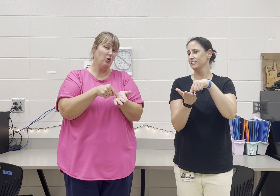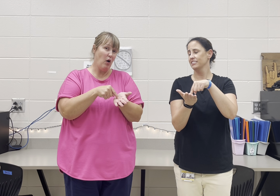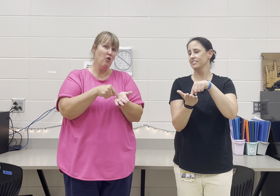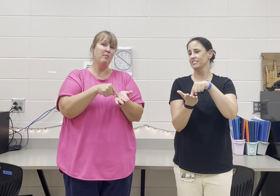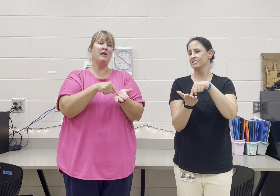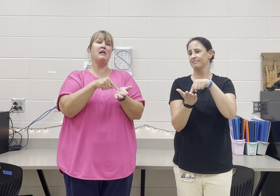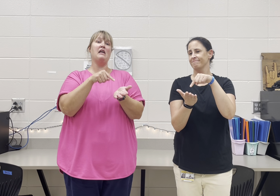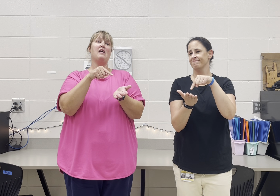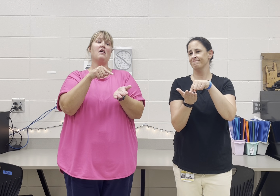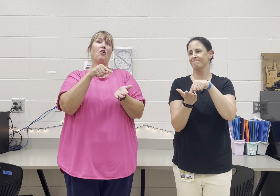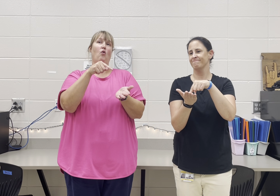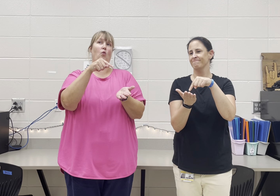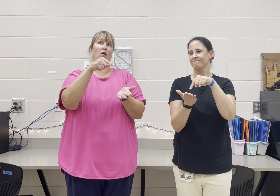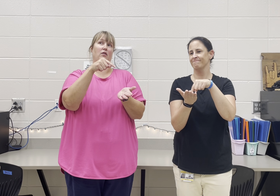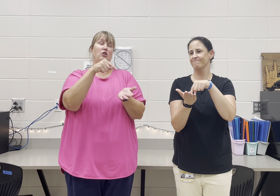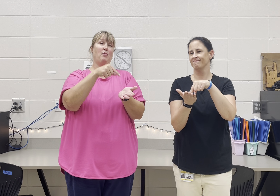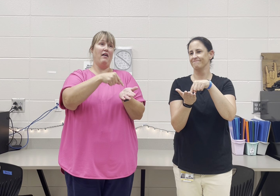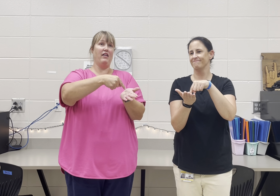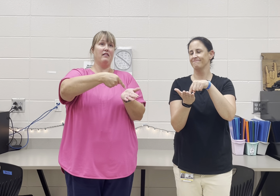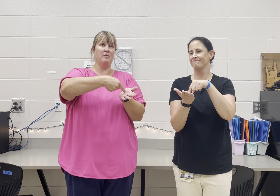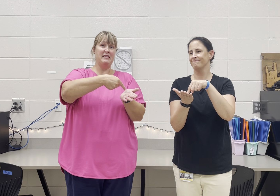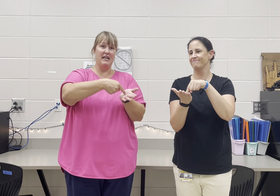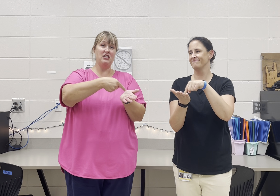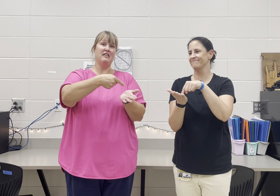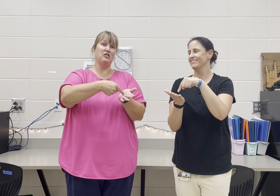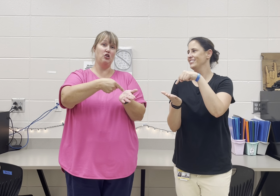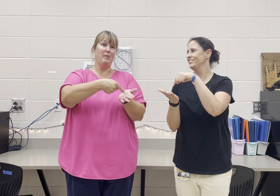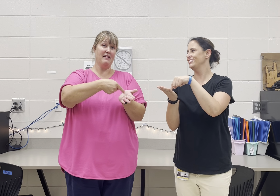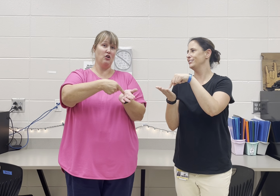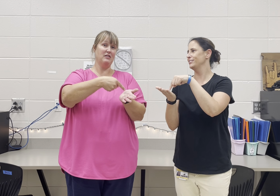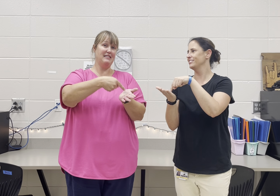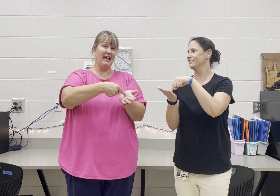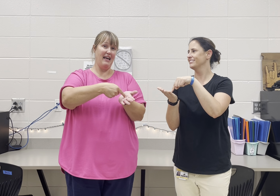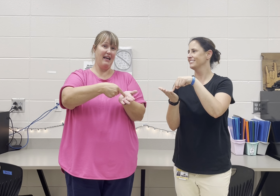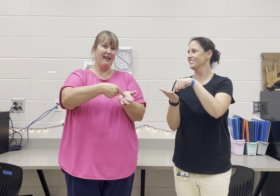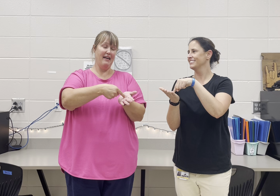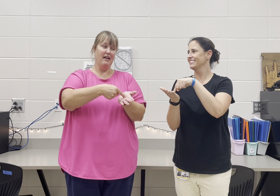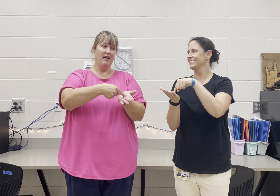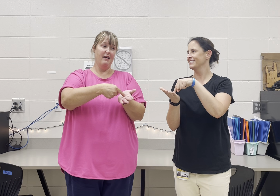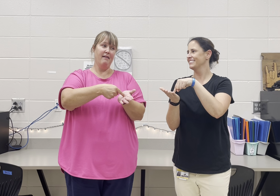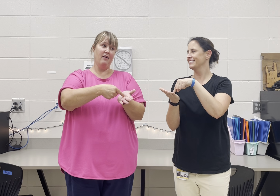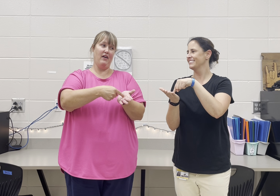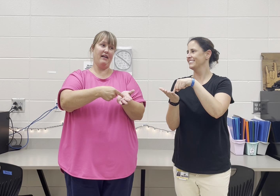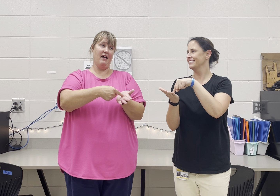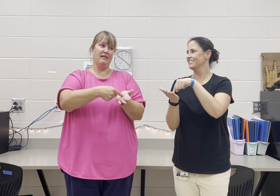owe money, or you have like a limitation, it's due by a certain day. Not that kind.